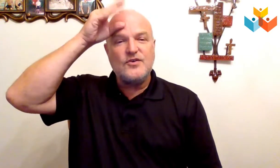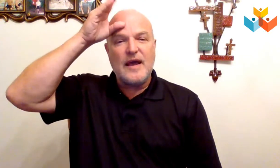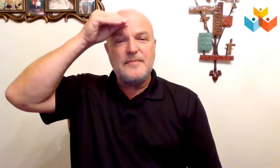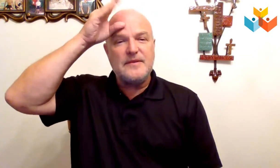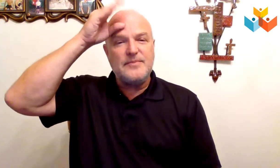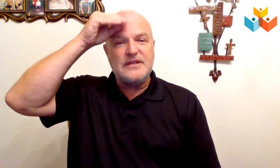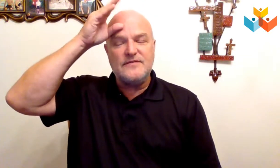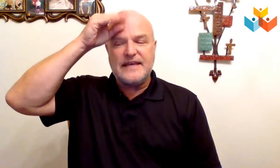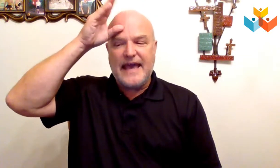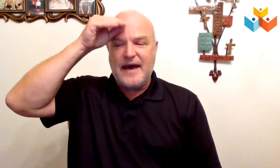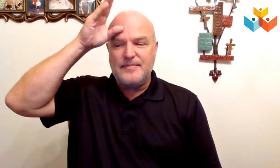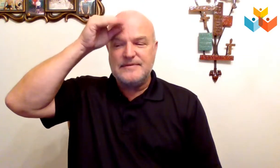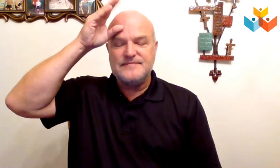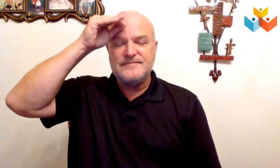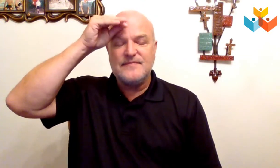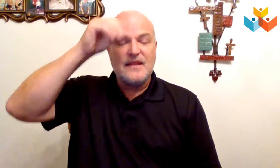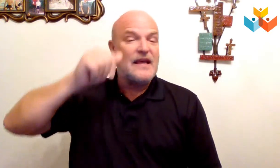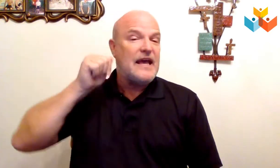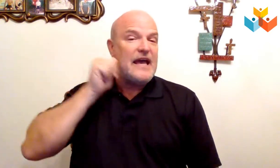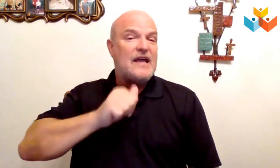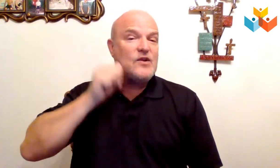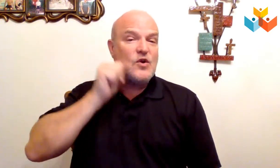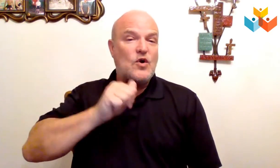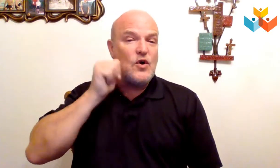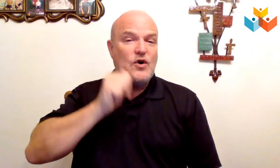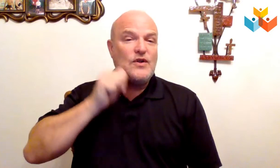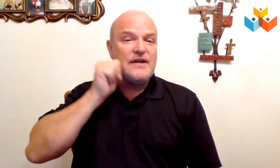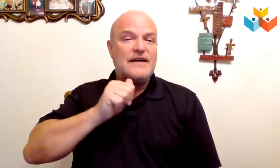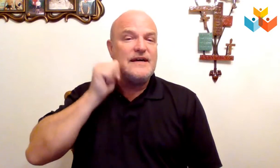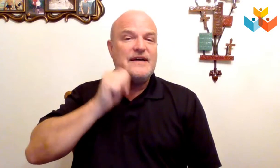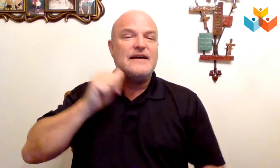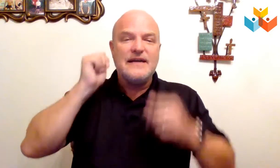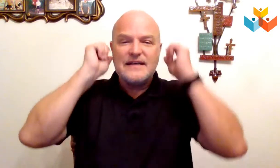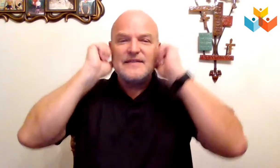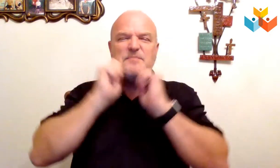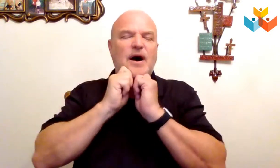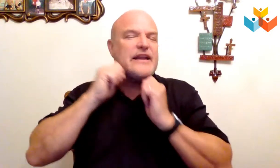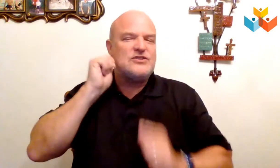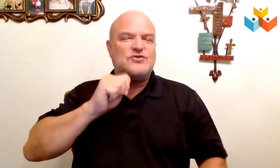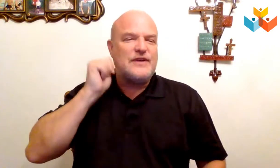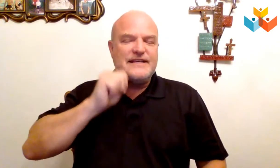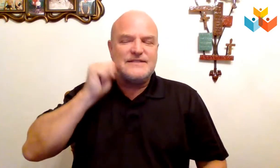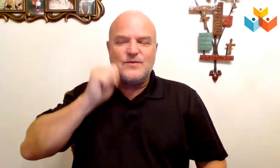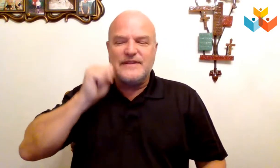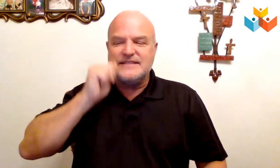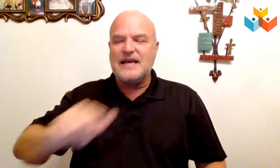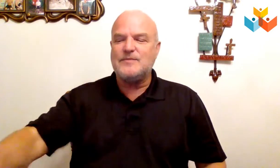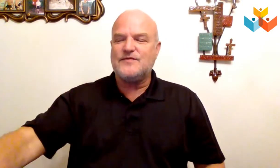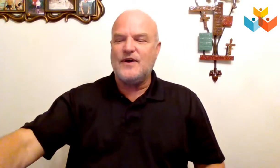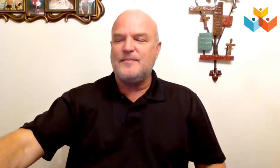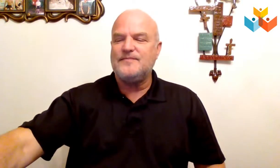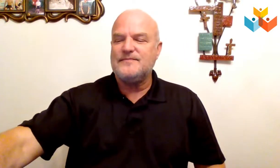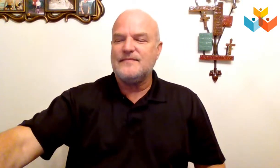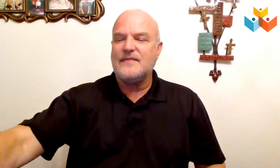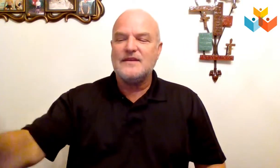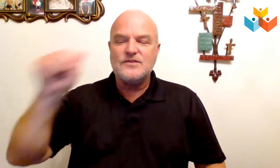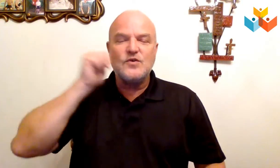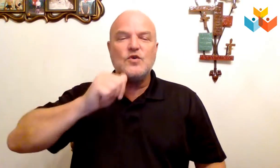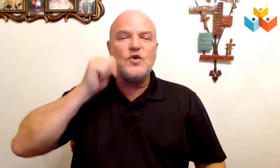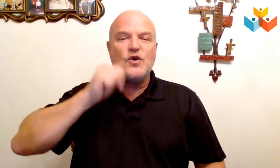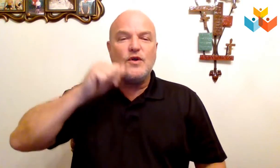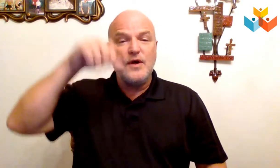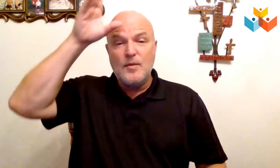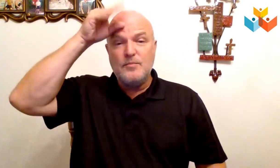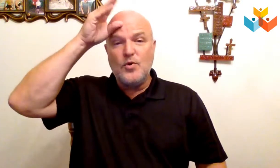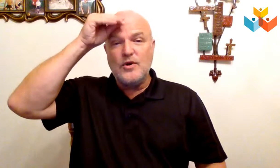Boy, like you're grabbing the bill of a cap. And girl, the bonnet strings, where this comes